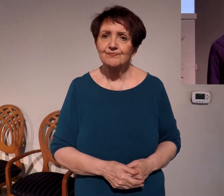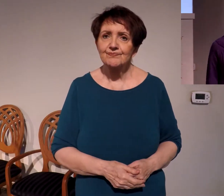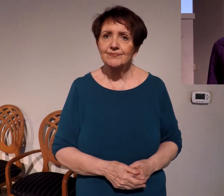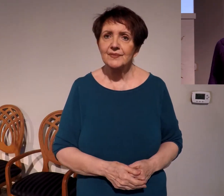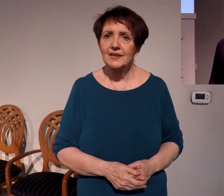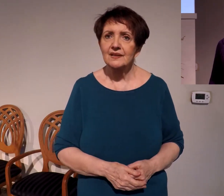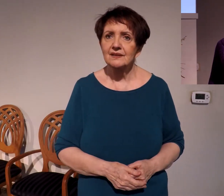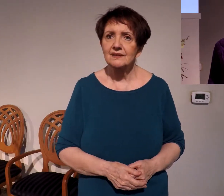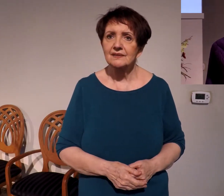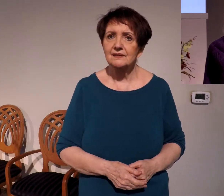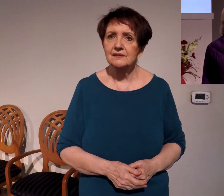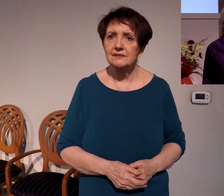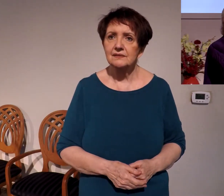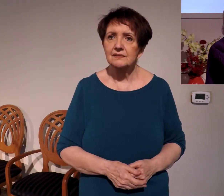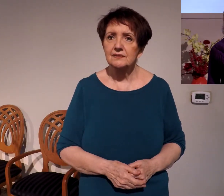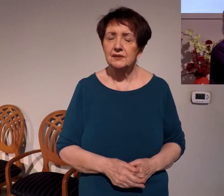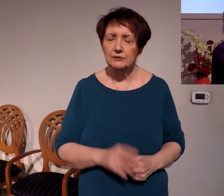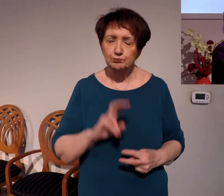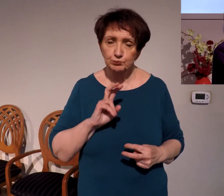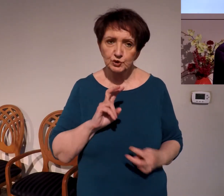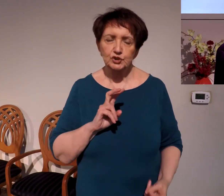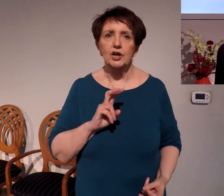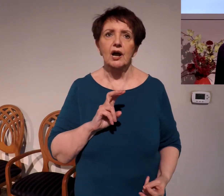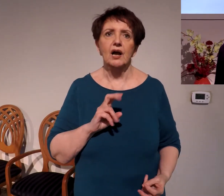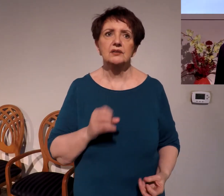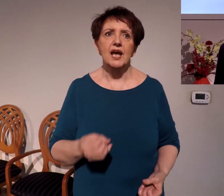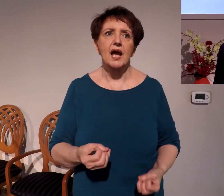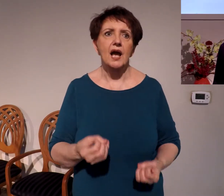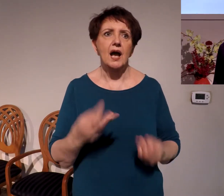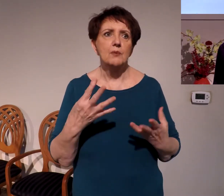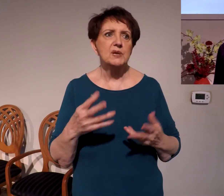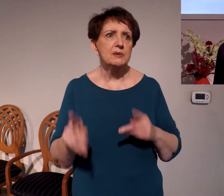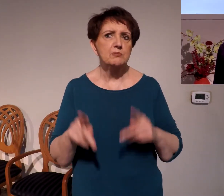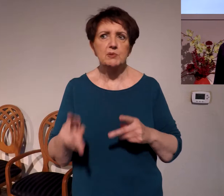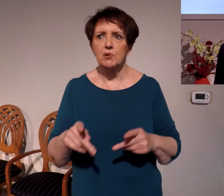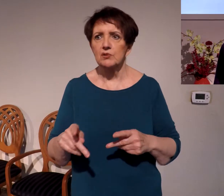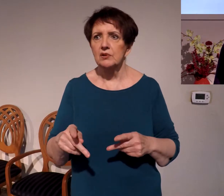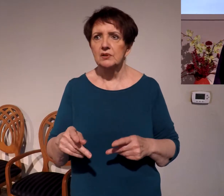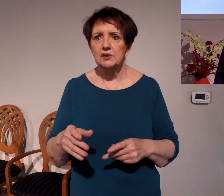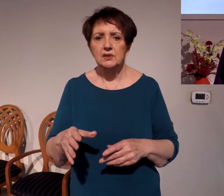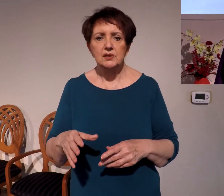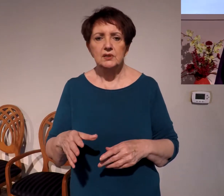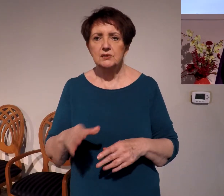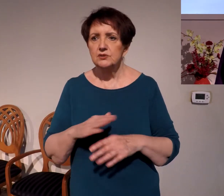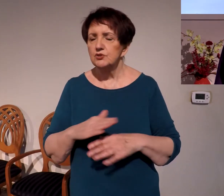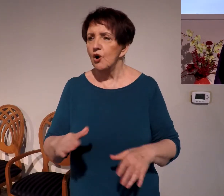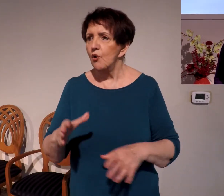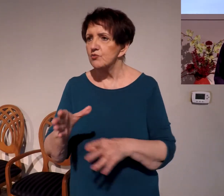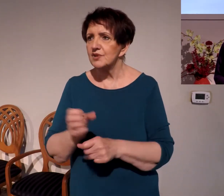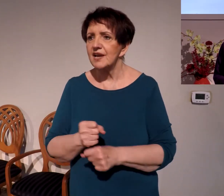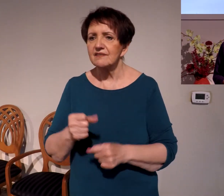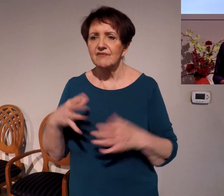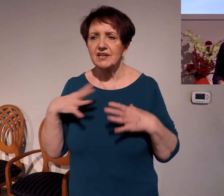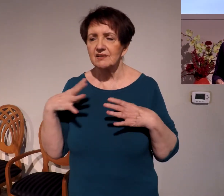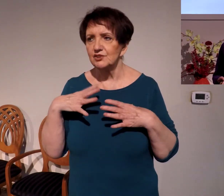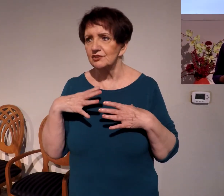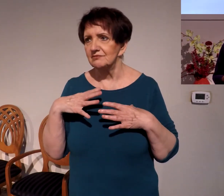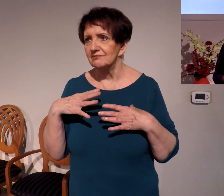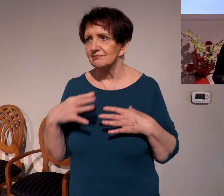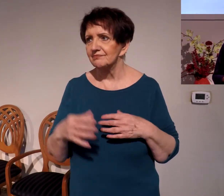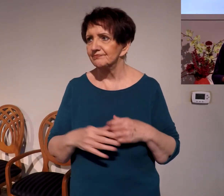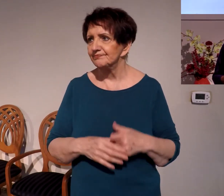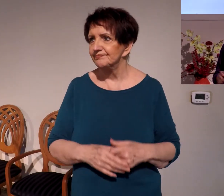It's stunning to me how many of us only get 2 weeks vacation and don't even barely take that. I had a dear friend of mine years